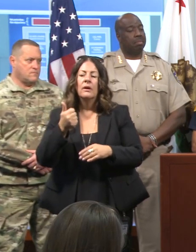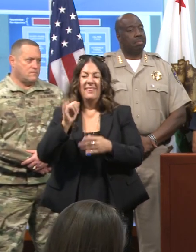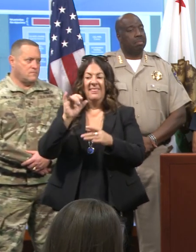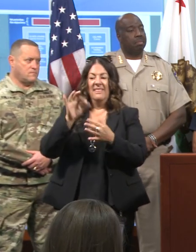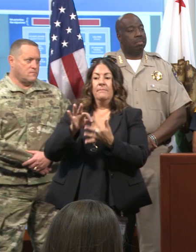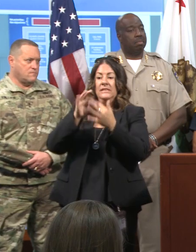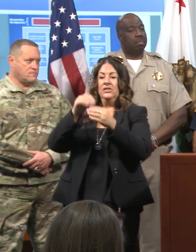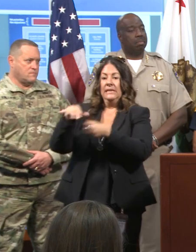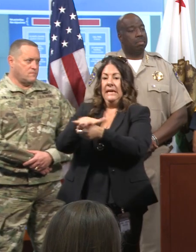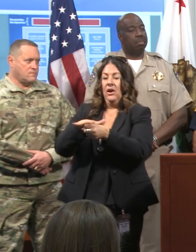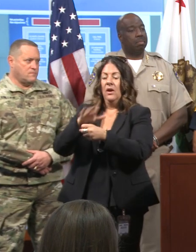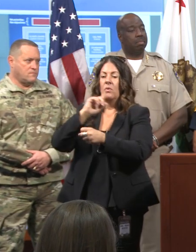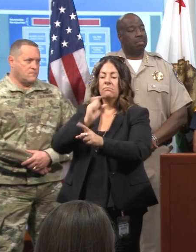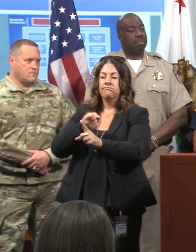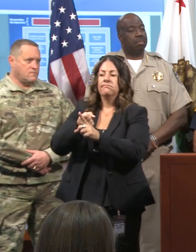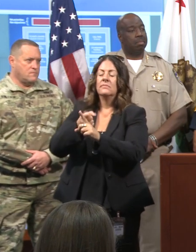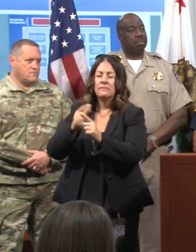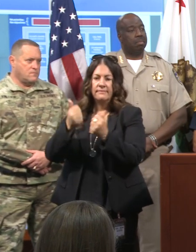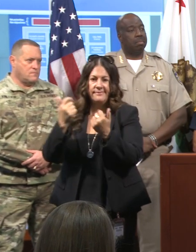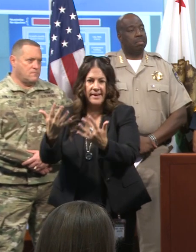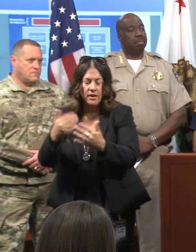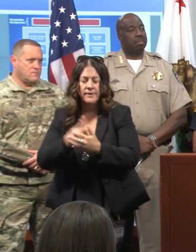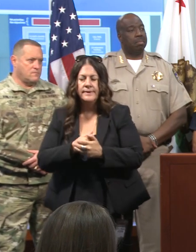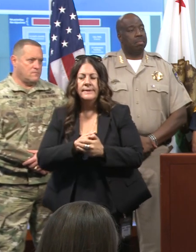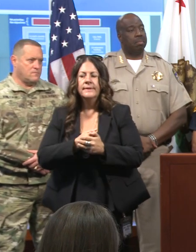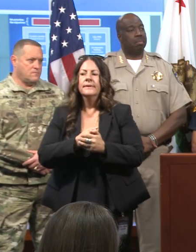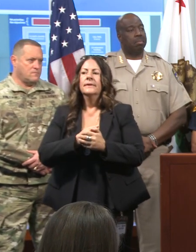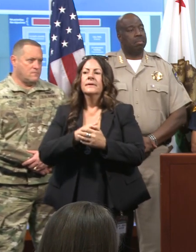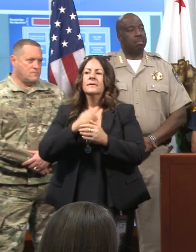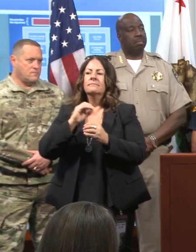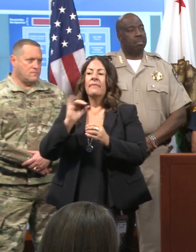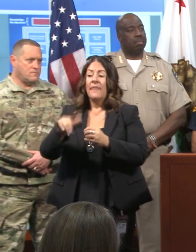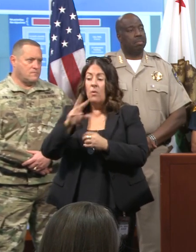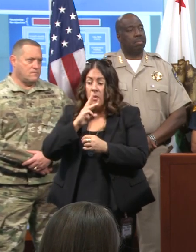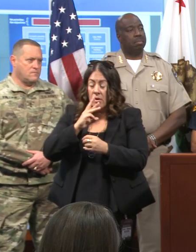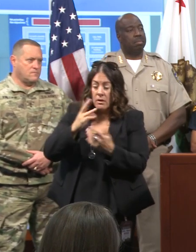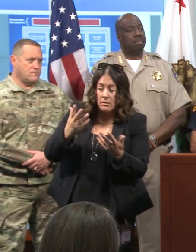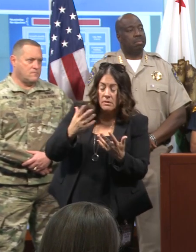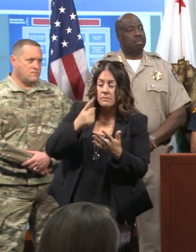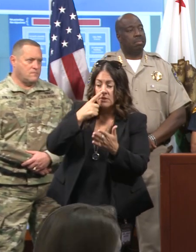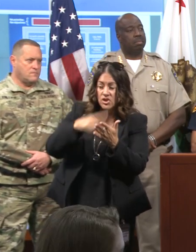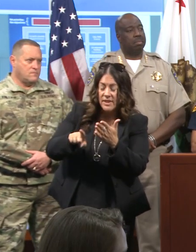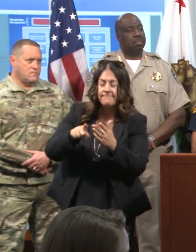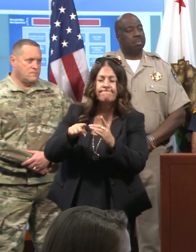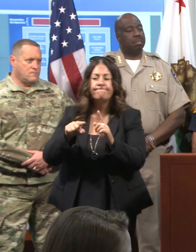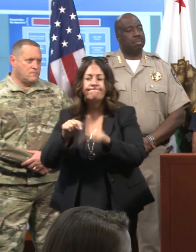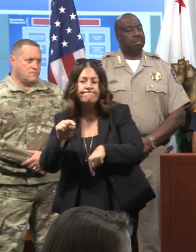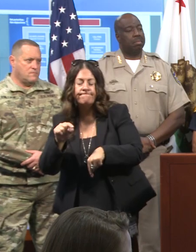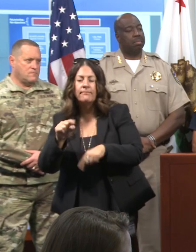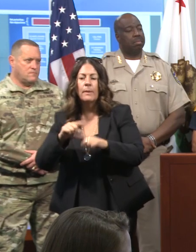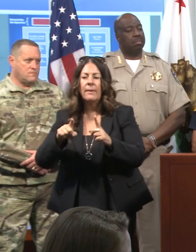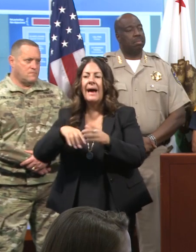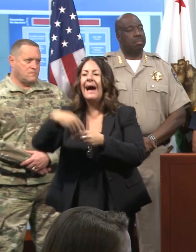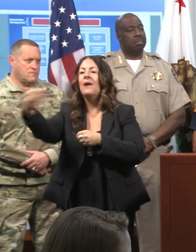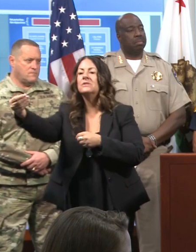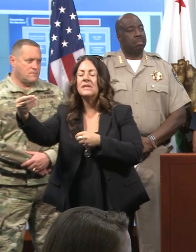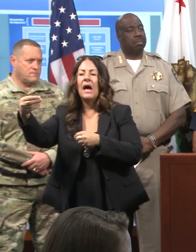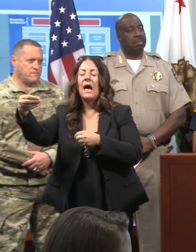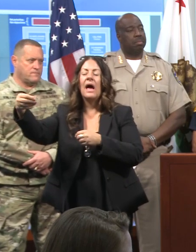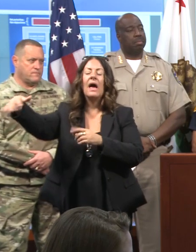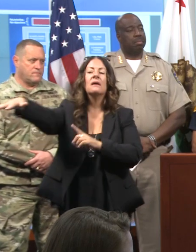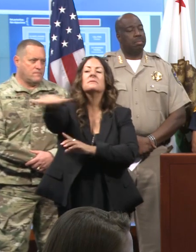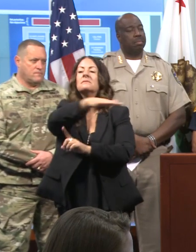fire, there's not really access there anyway, and that water is being checked. But outside the area, the water is